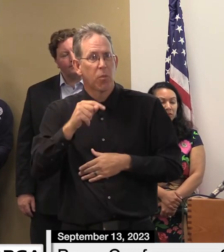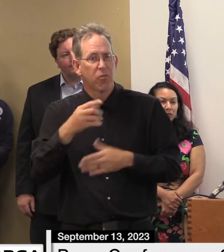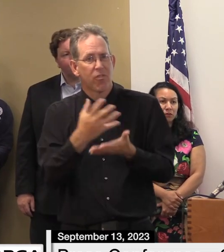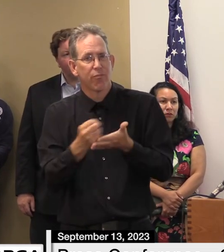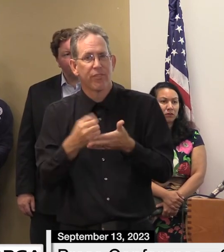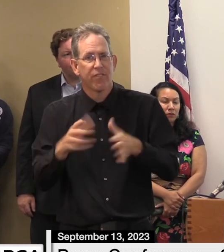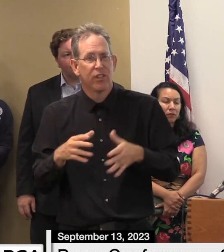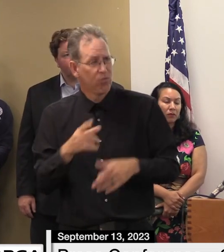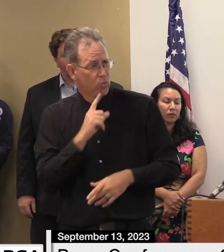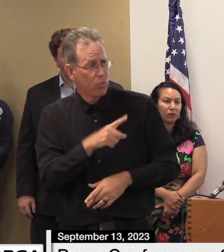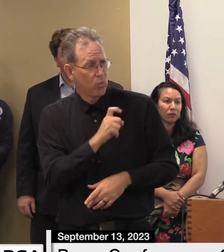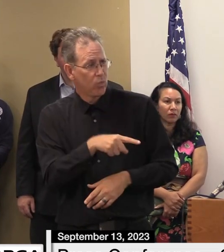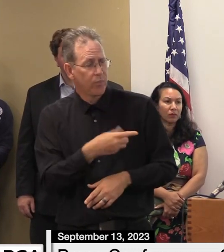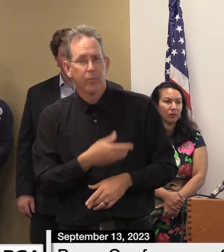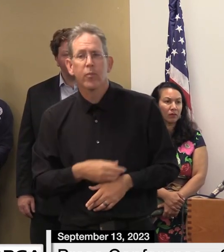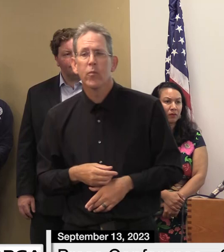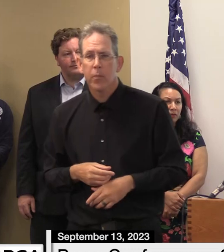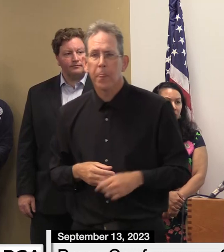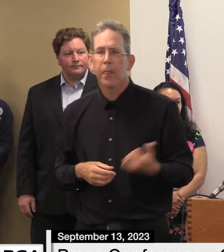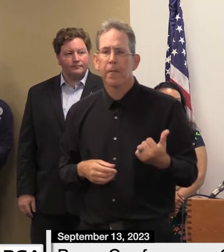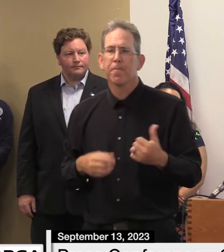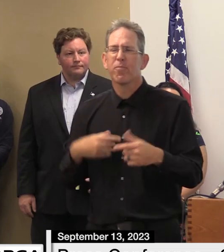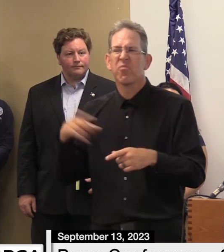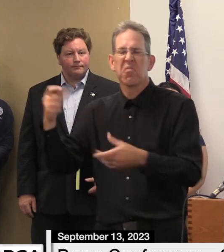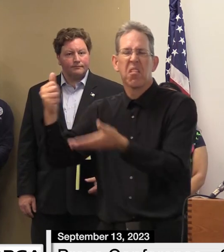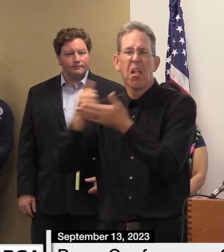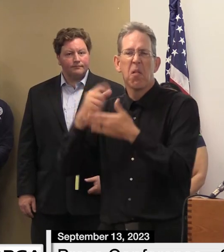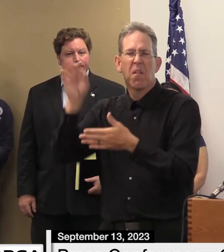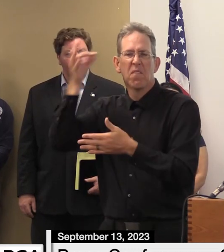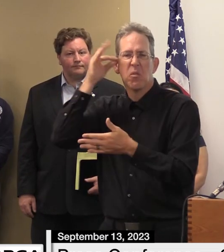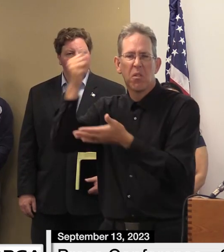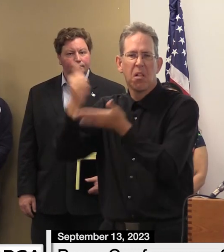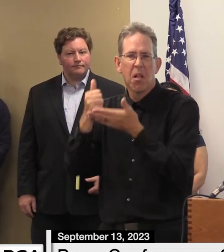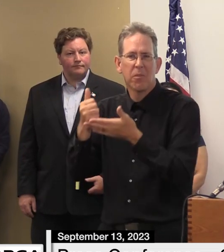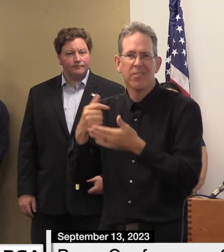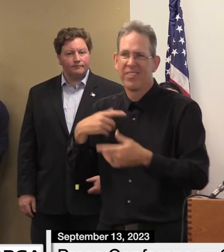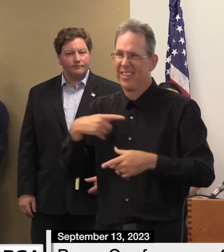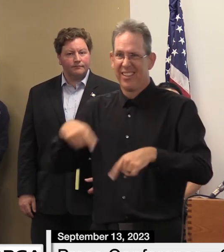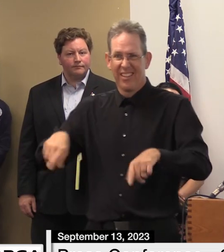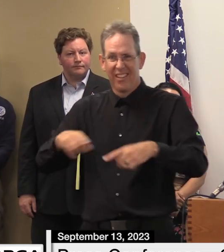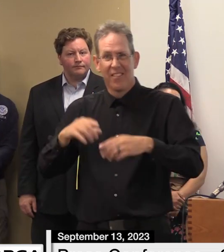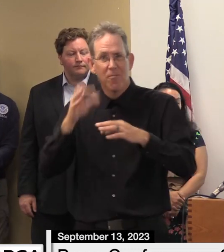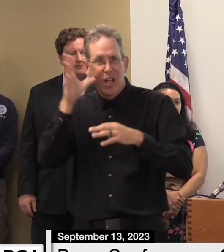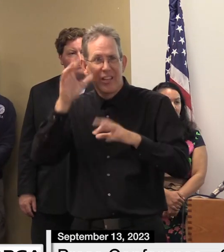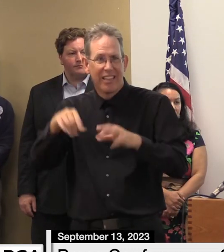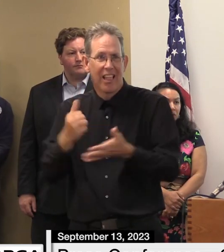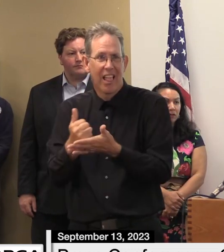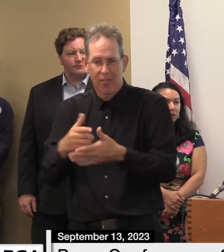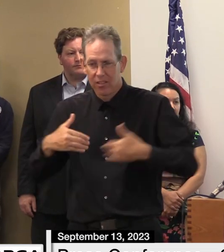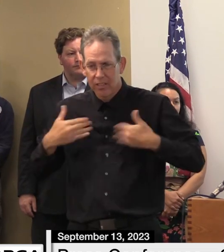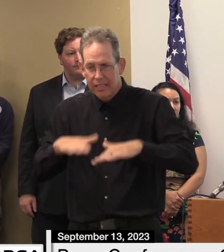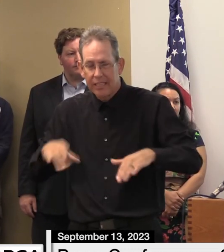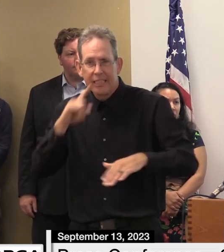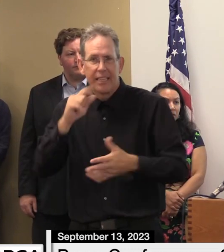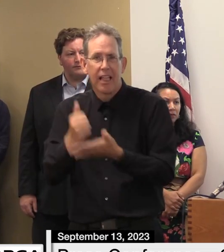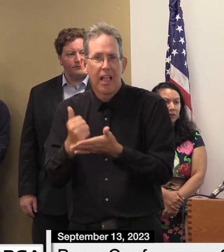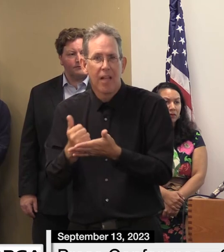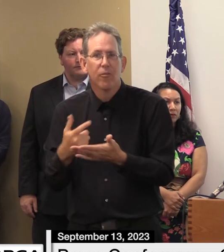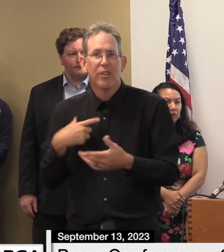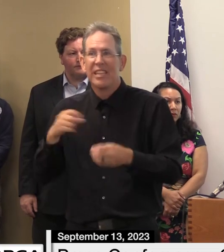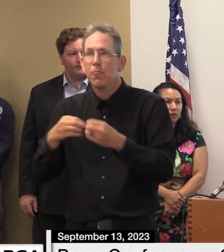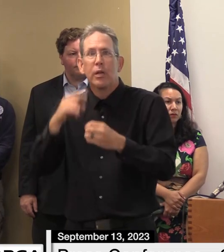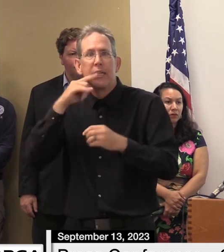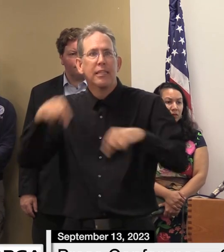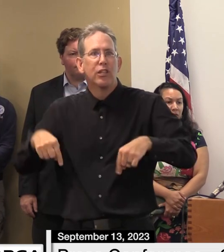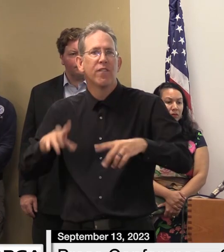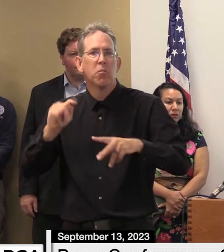helped out you know, a community that we desperately need. We need more youth, we need more kids, and for our schools